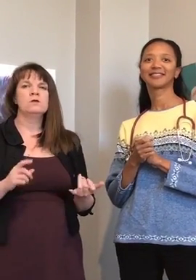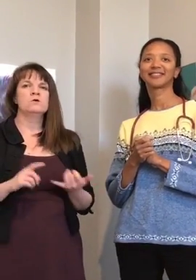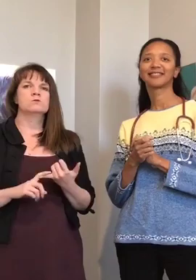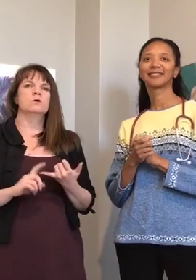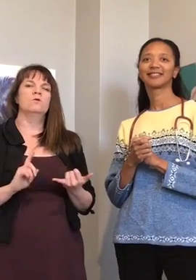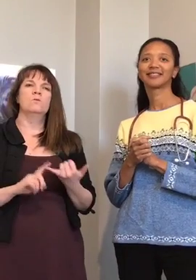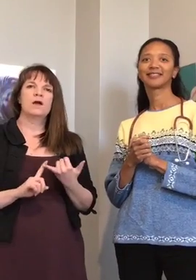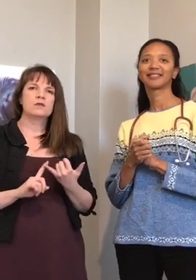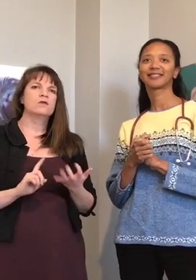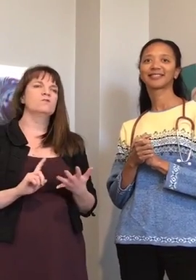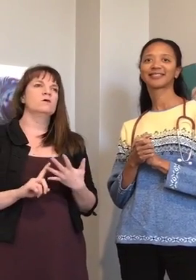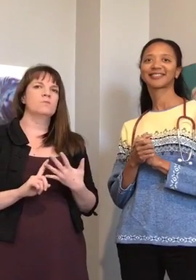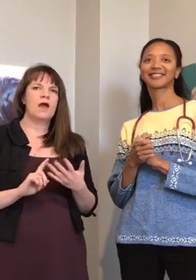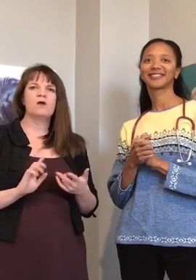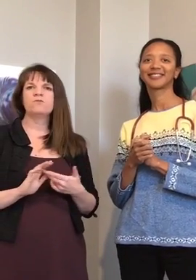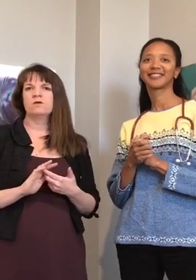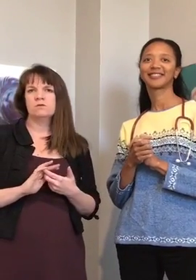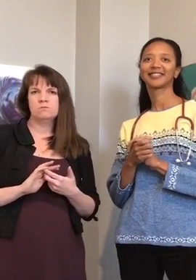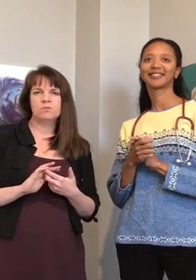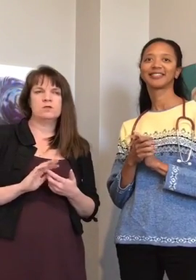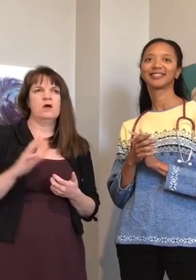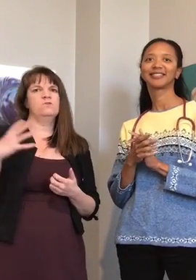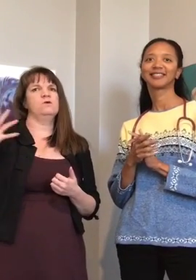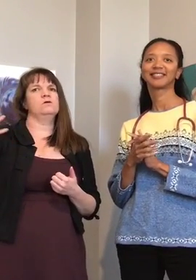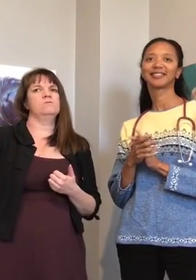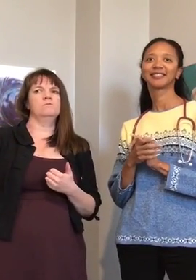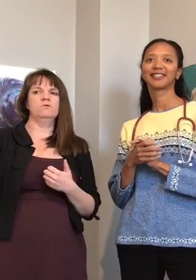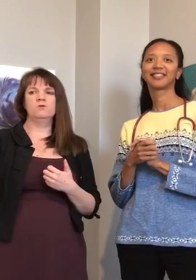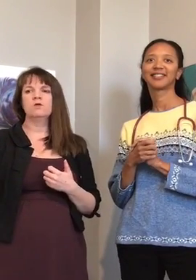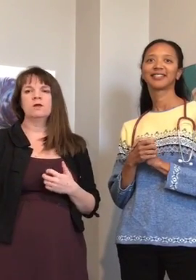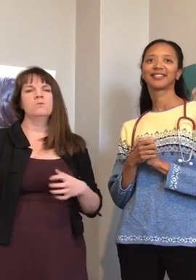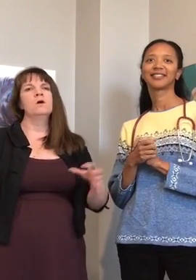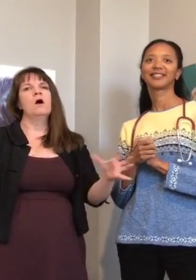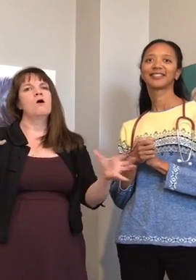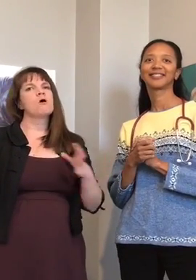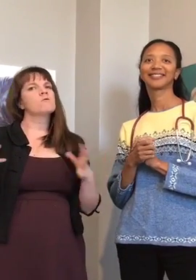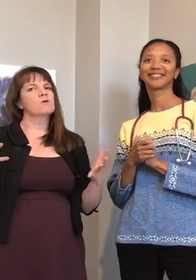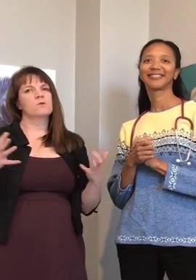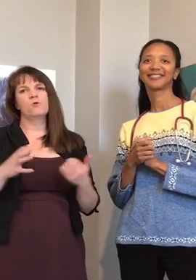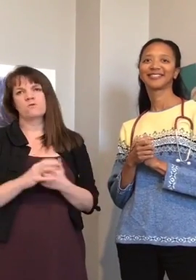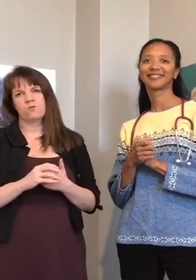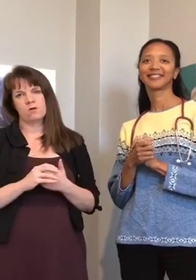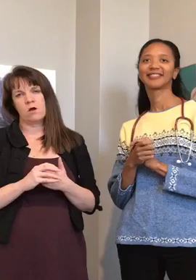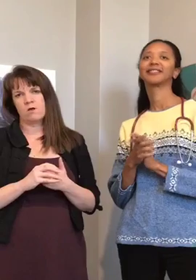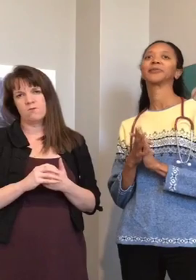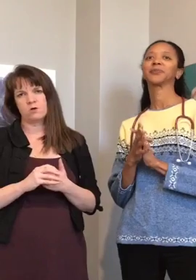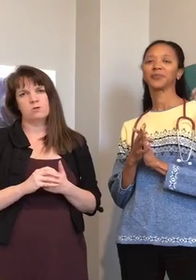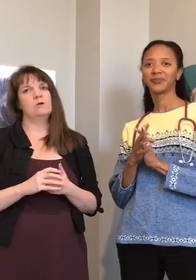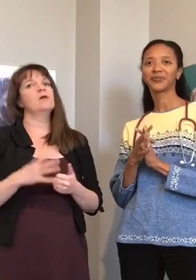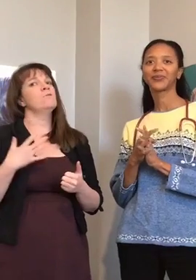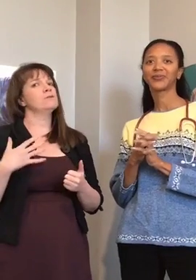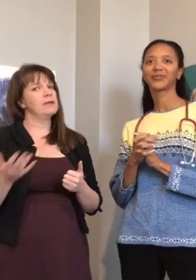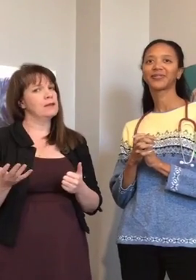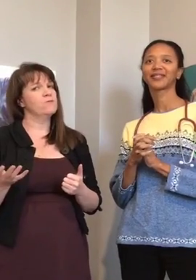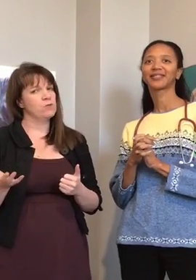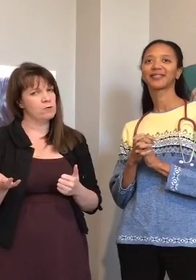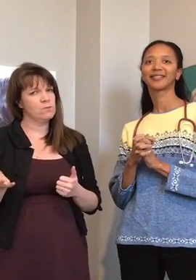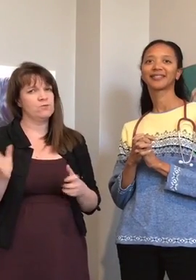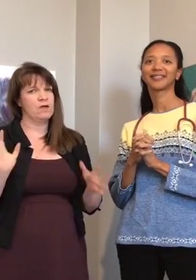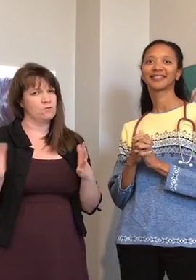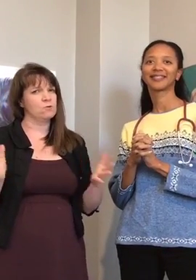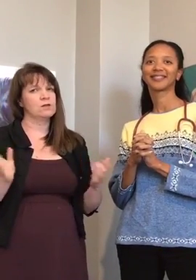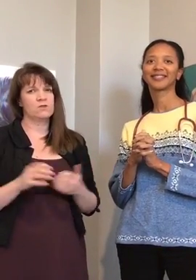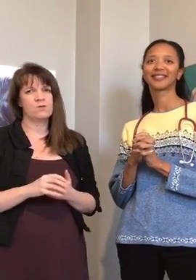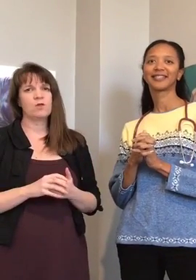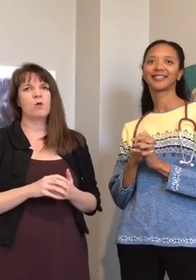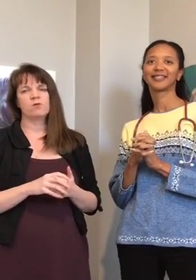muscle. So magnesium, calcium, potassium, sodium are all really important for heart function. Now we get plenty of sodium,